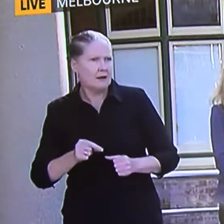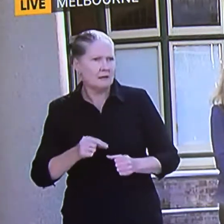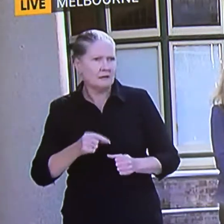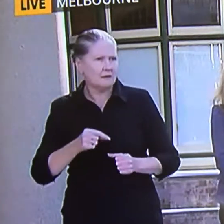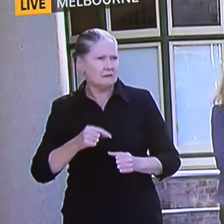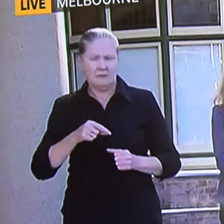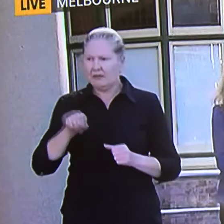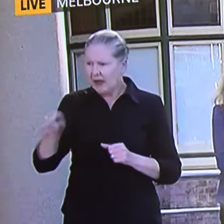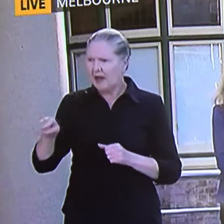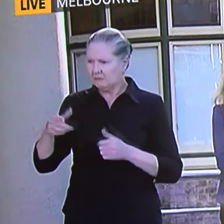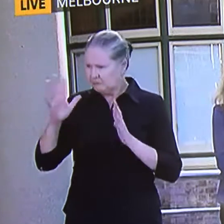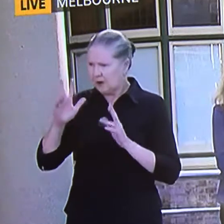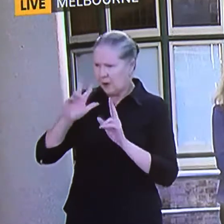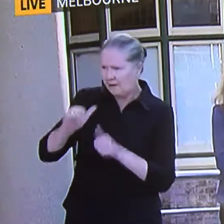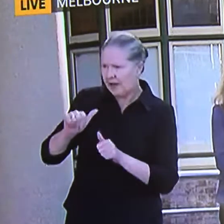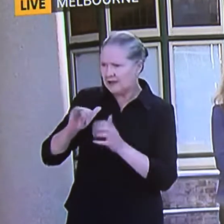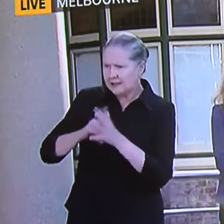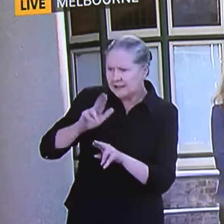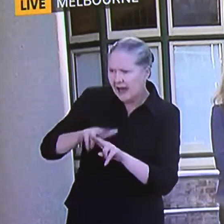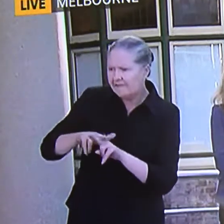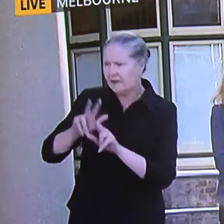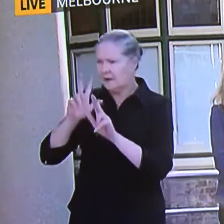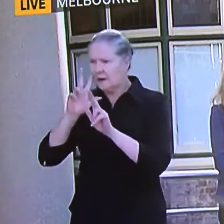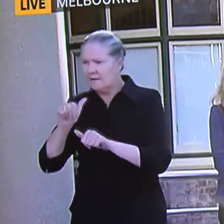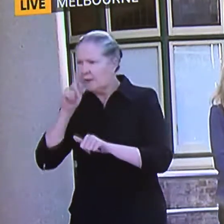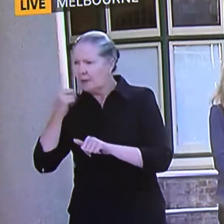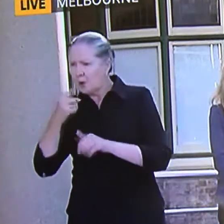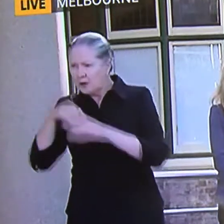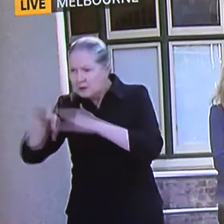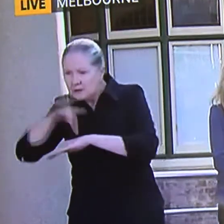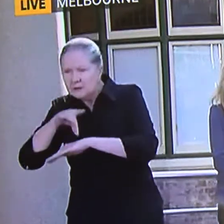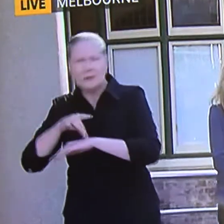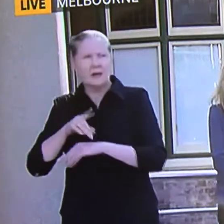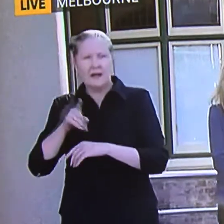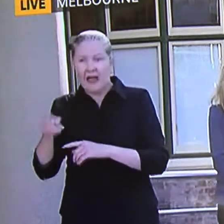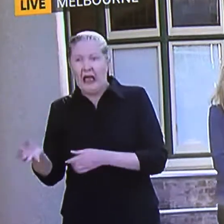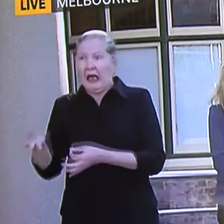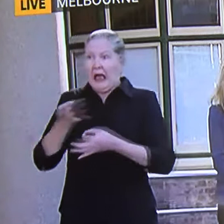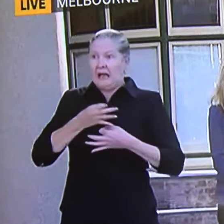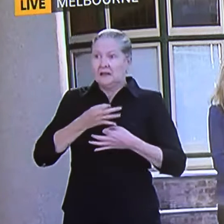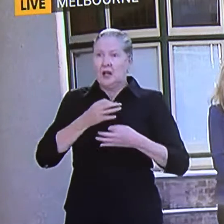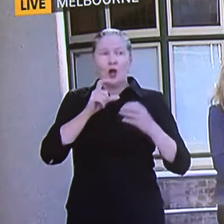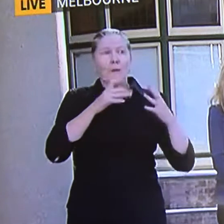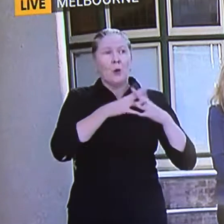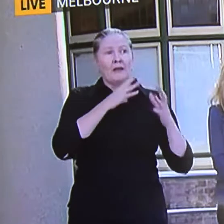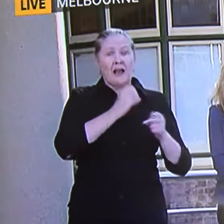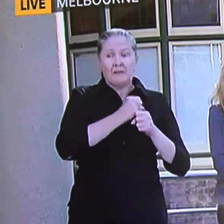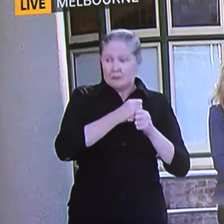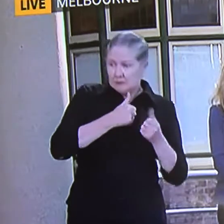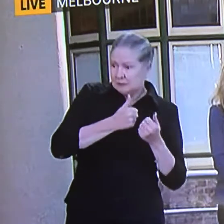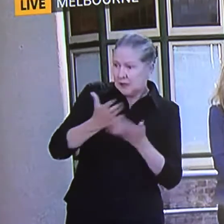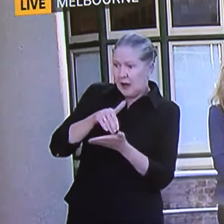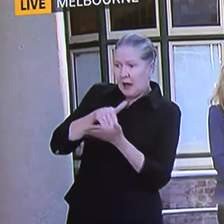taken steps to protect staff and protect patients. They have asked the Commonwealth if we would provide resources, and the Australian